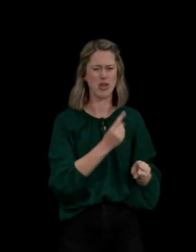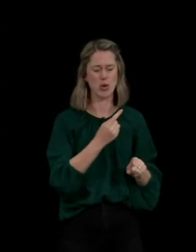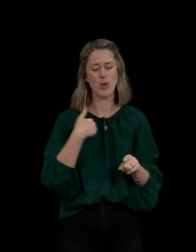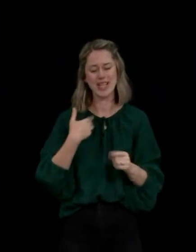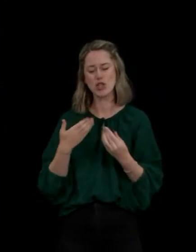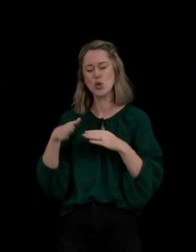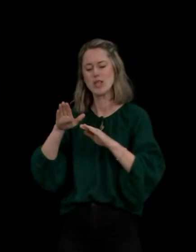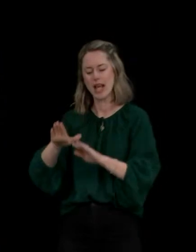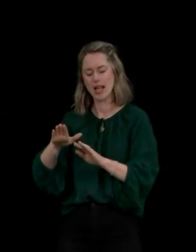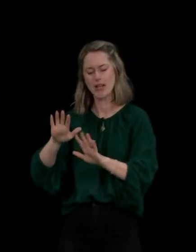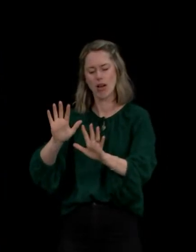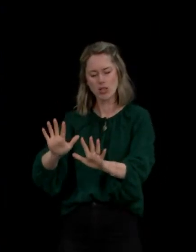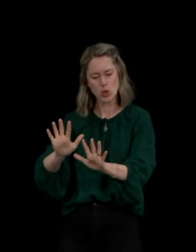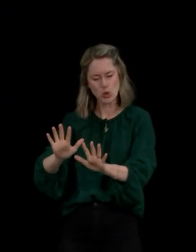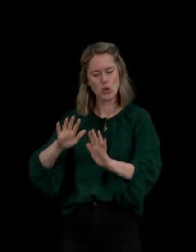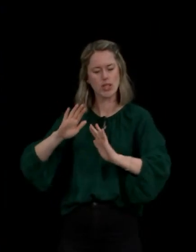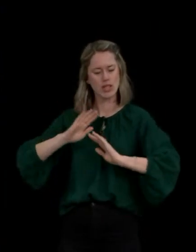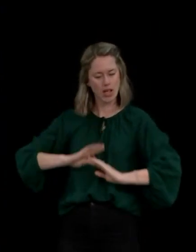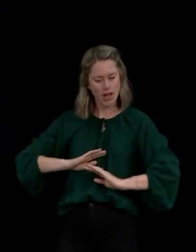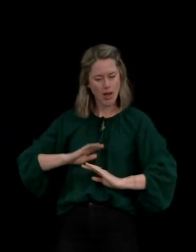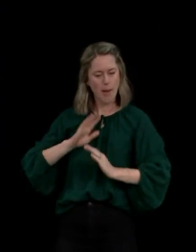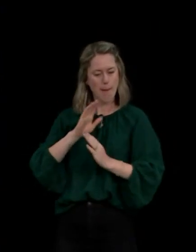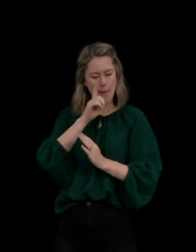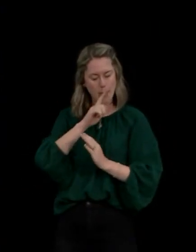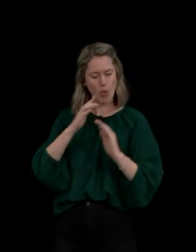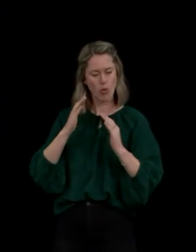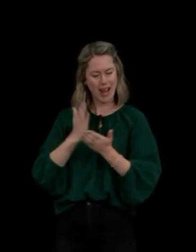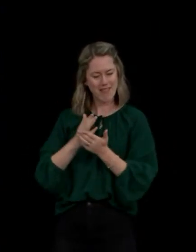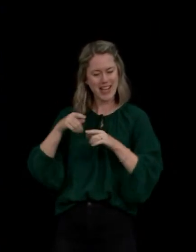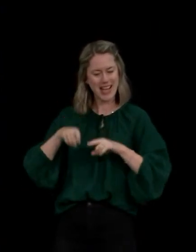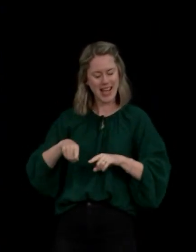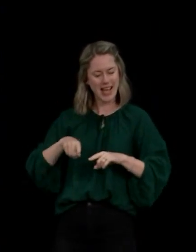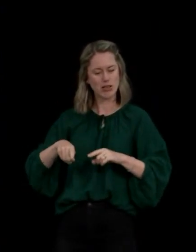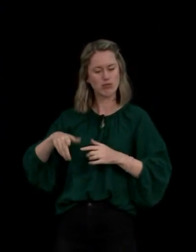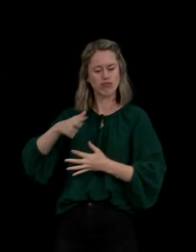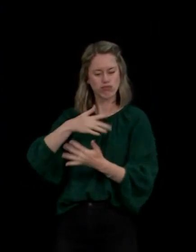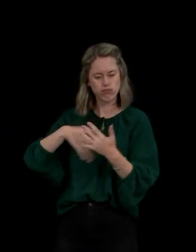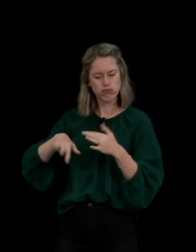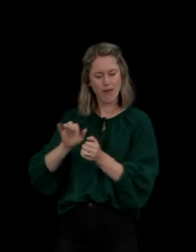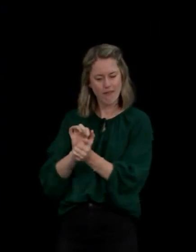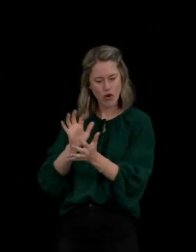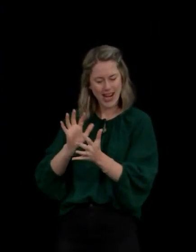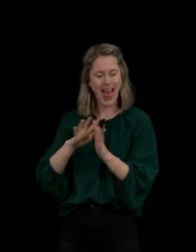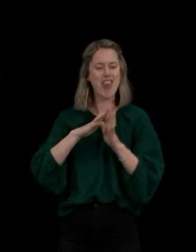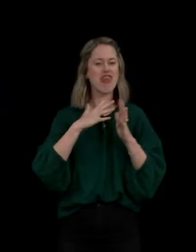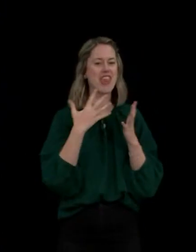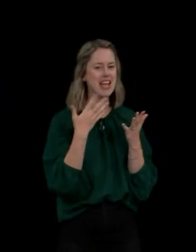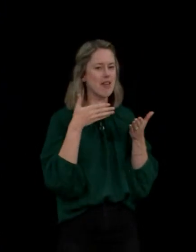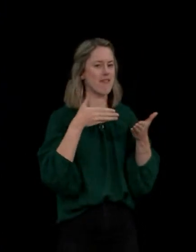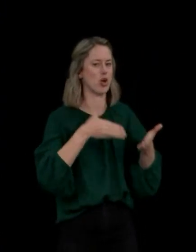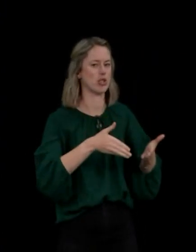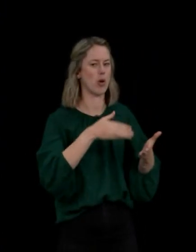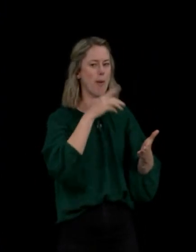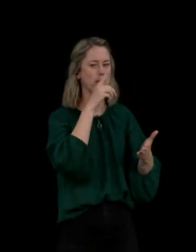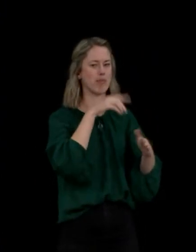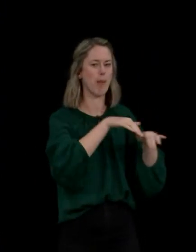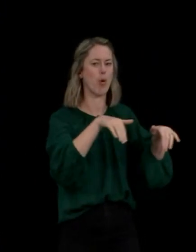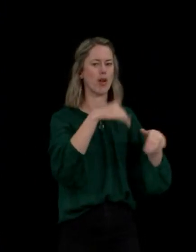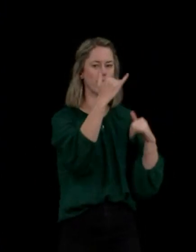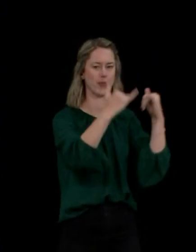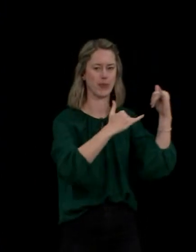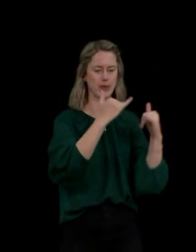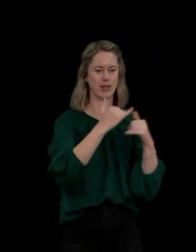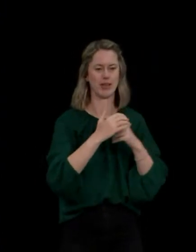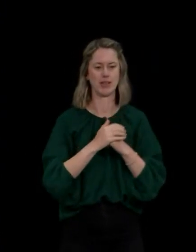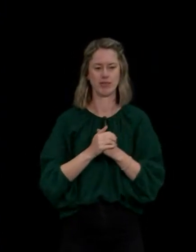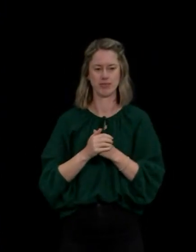domestic settings right so that we can have as few restrictions for people domestically as possible before we start making those alterations at the border, and that requires good, decent